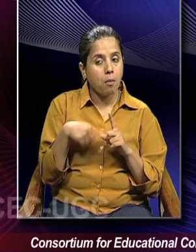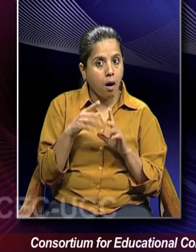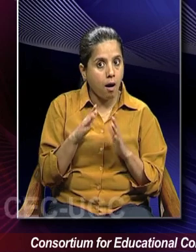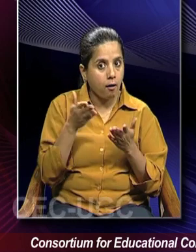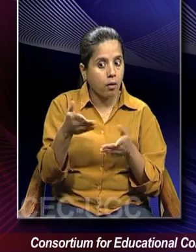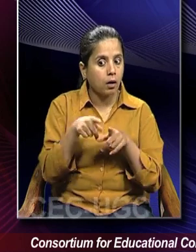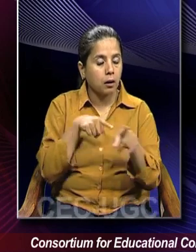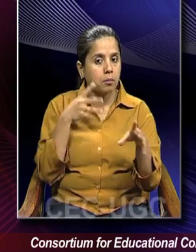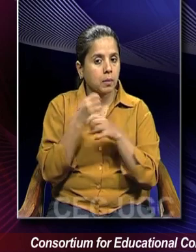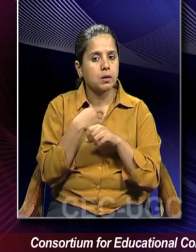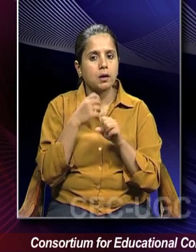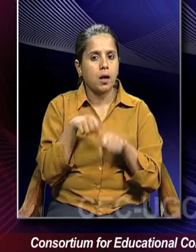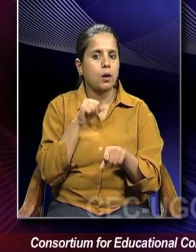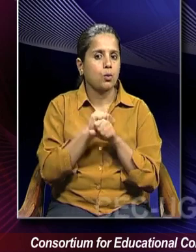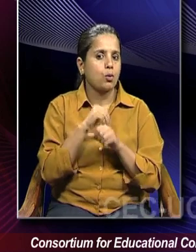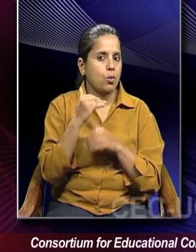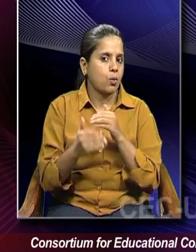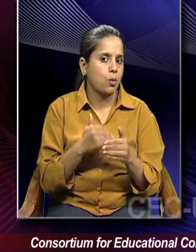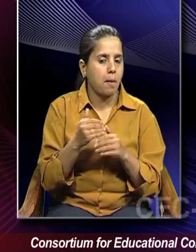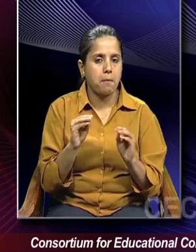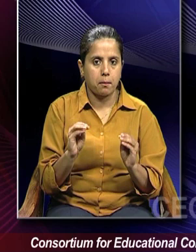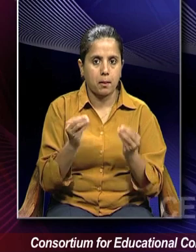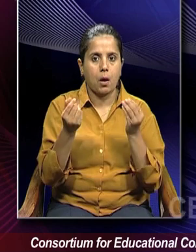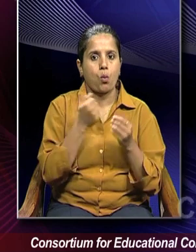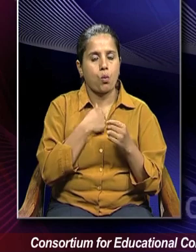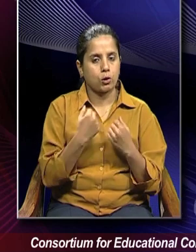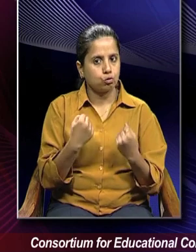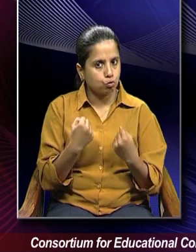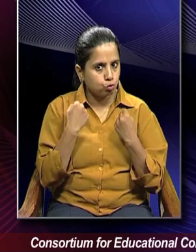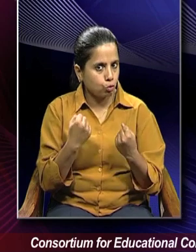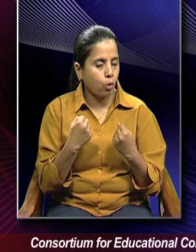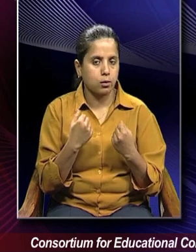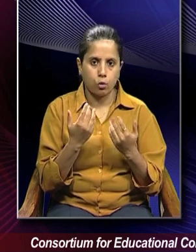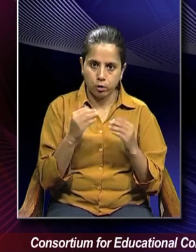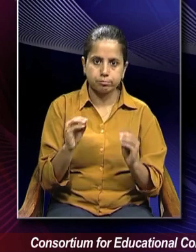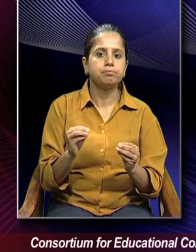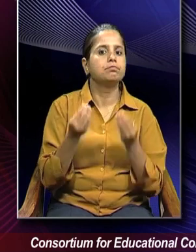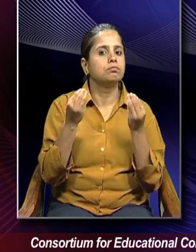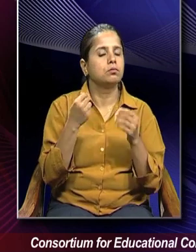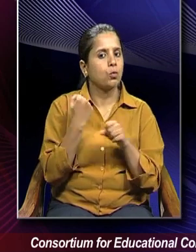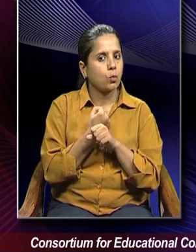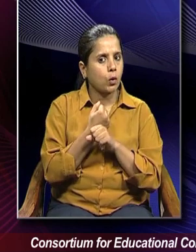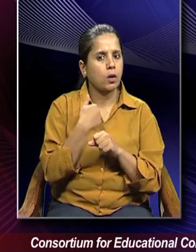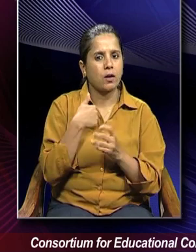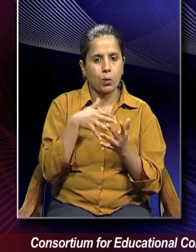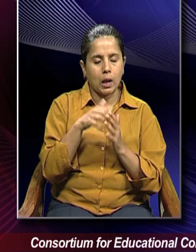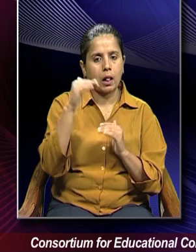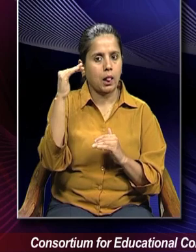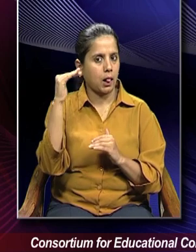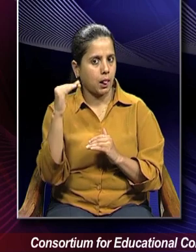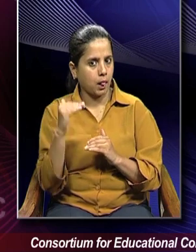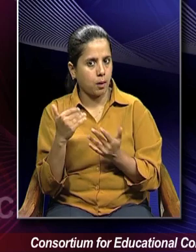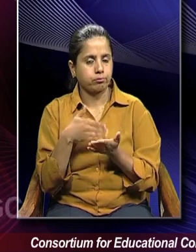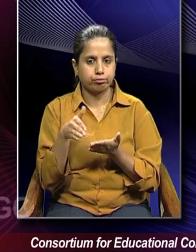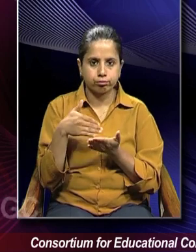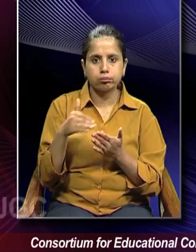we can work on improvising our own strengths and working on reducing the weaknesses or eliminating